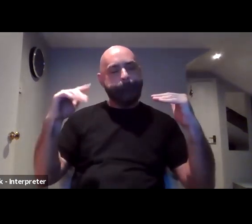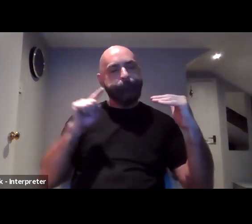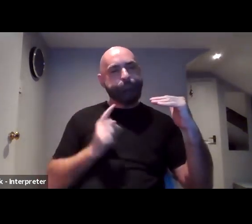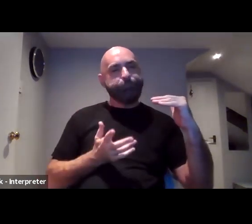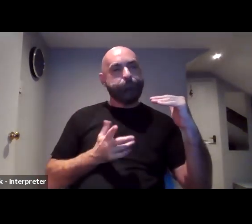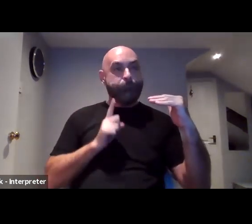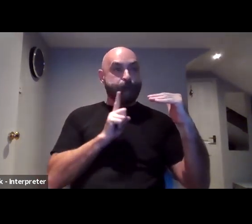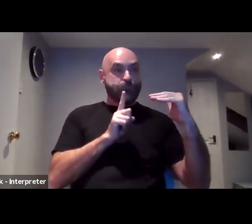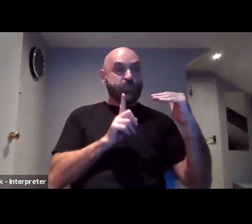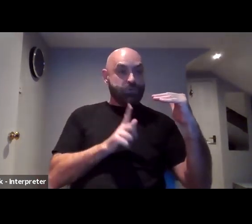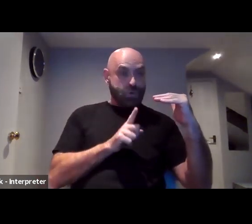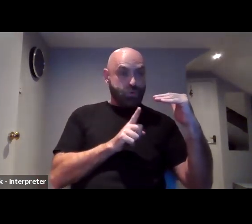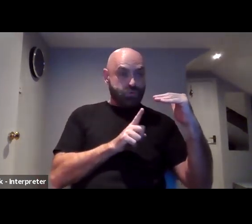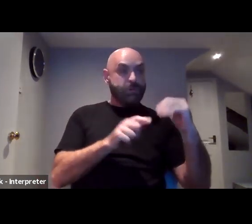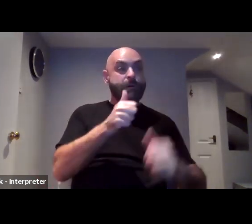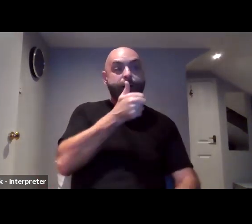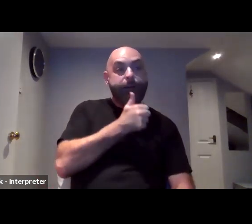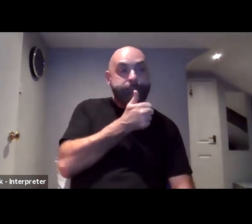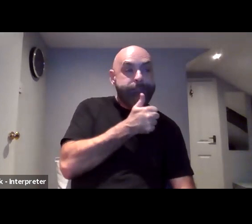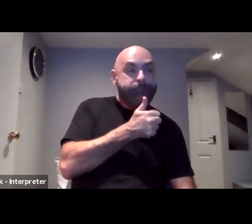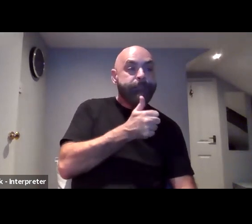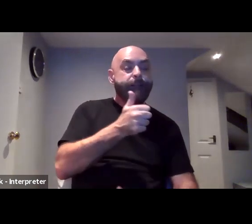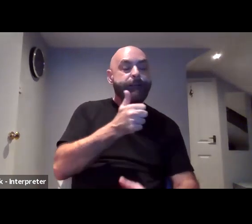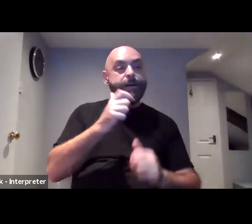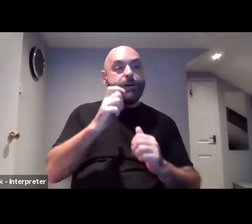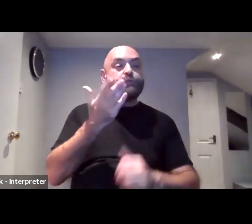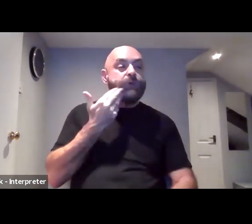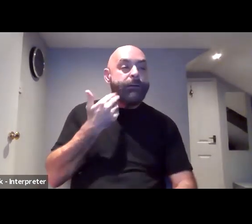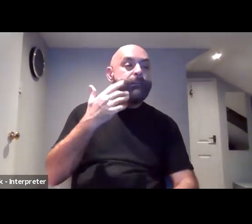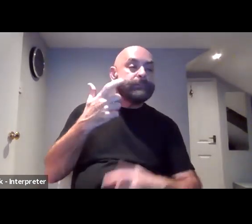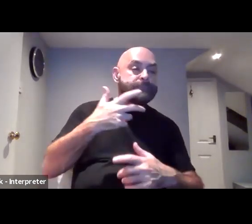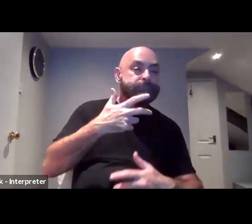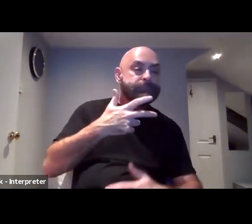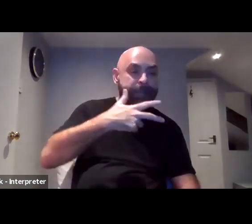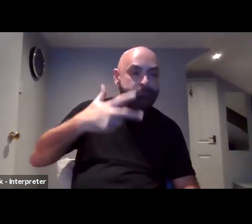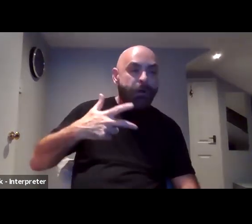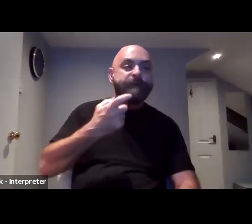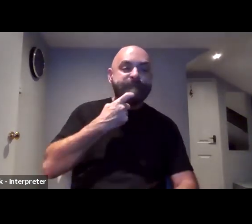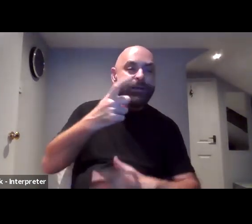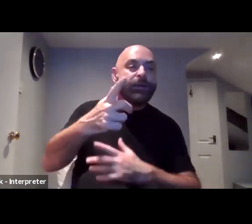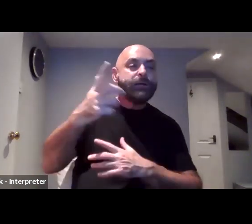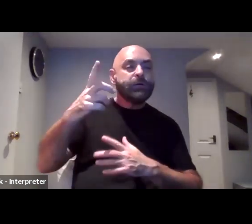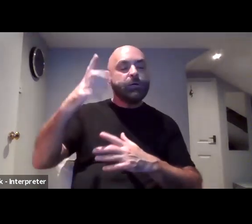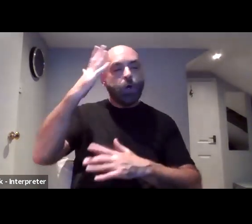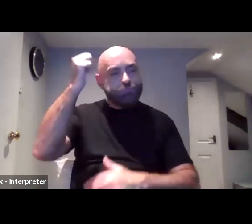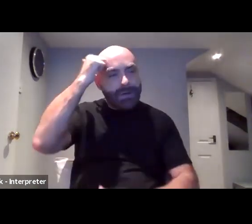this is what's possible. In Iceland, the Czech Republic, Denmark, Finland, Republic of Korea,